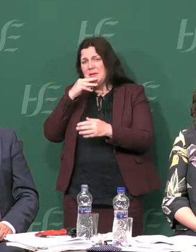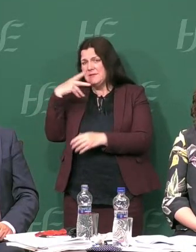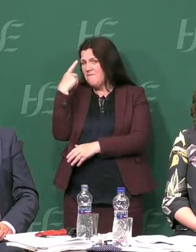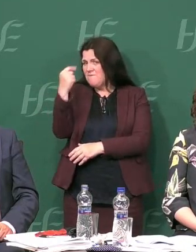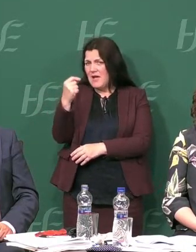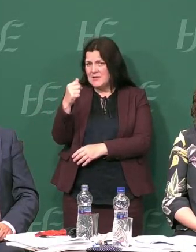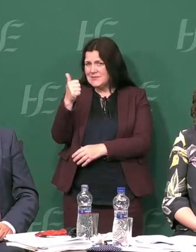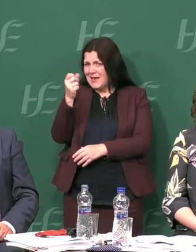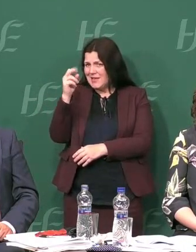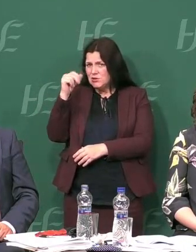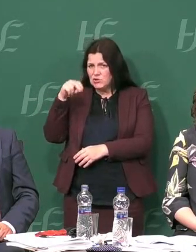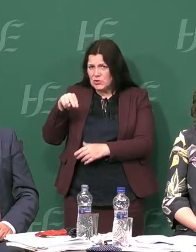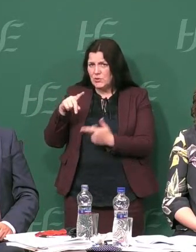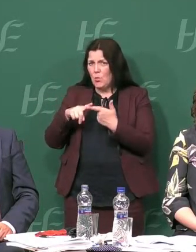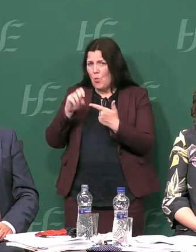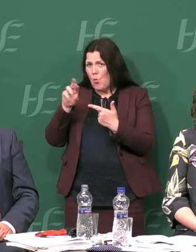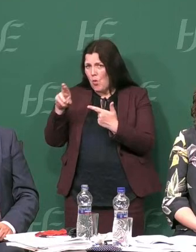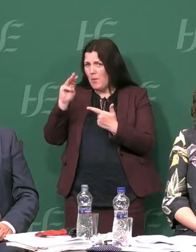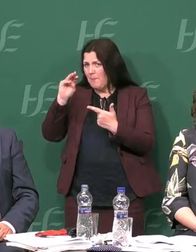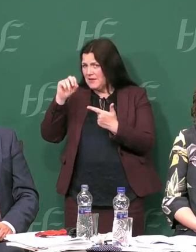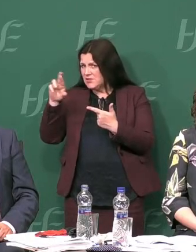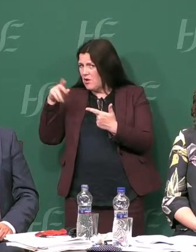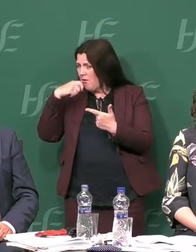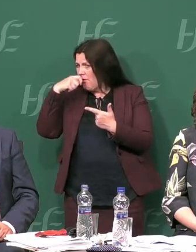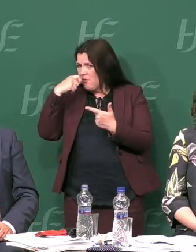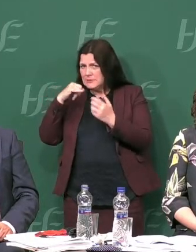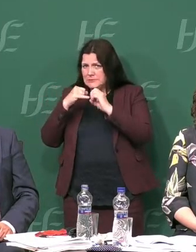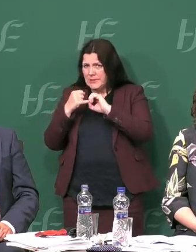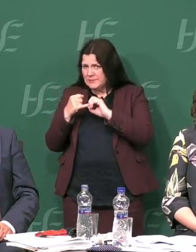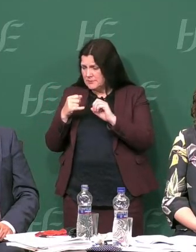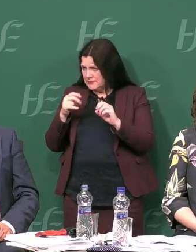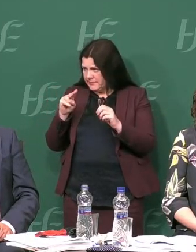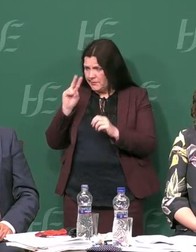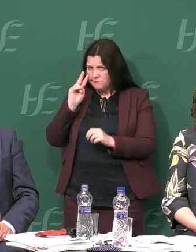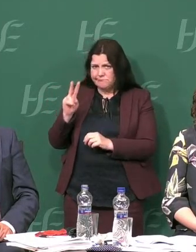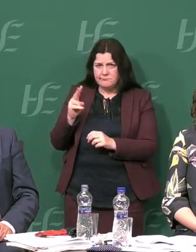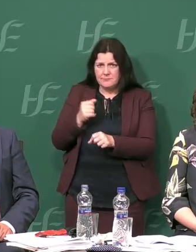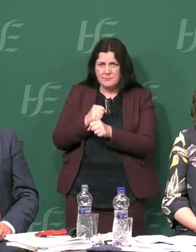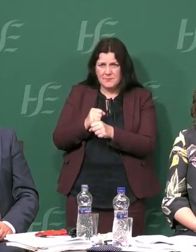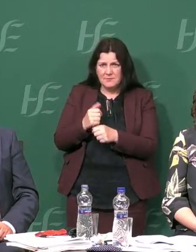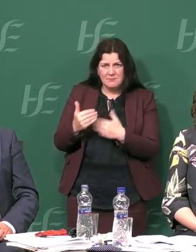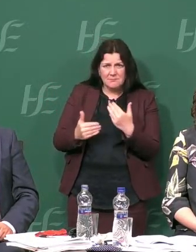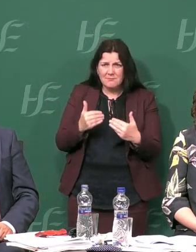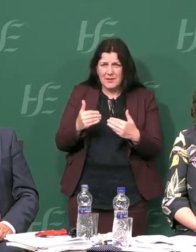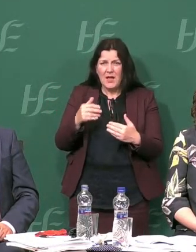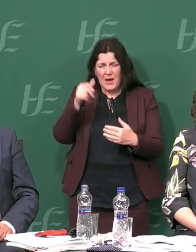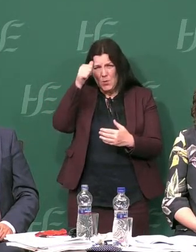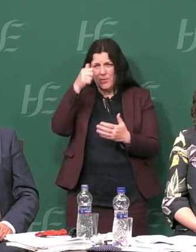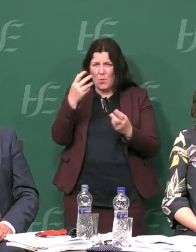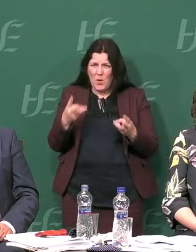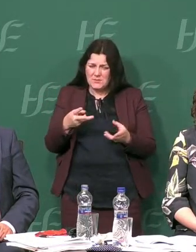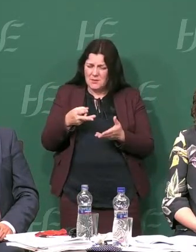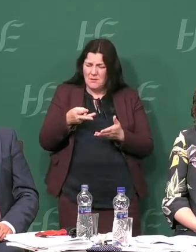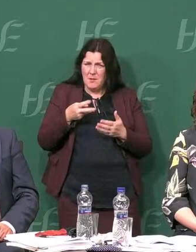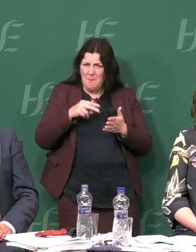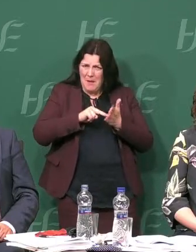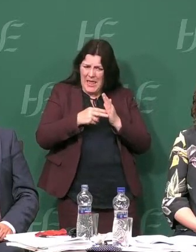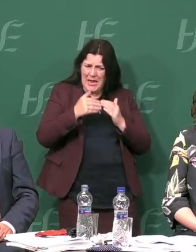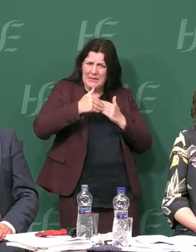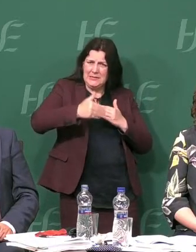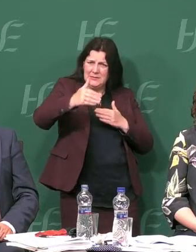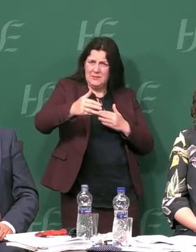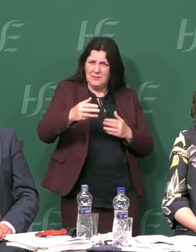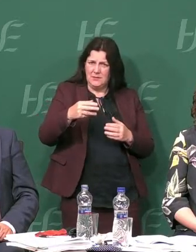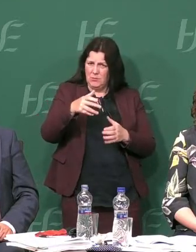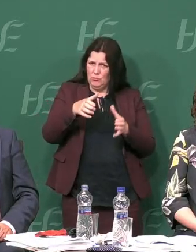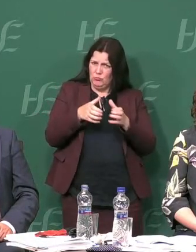or PCR testing. Is that something that would be looked at? And I know that they want a kind of a roadmap by the end of this month on how